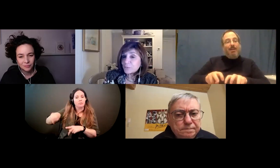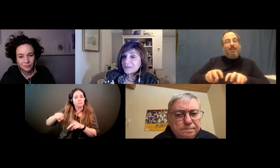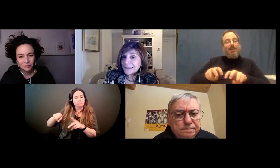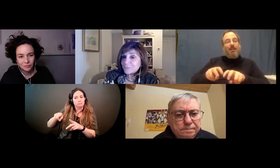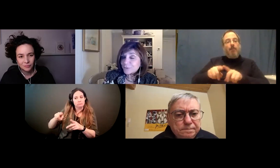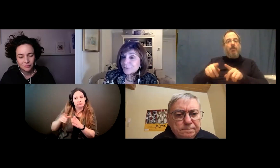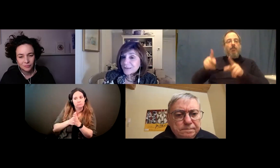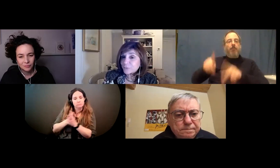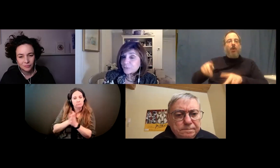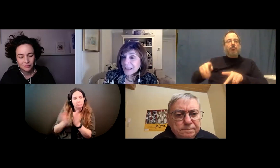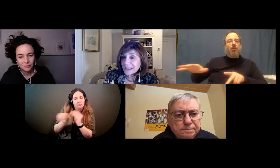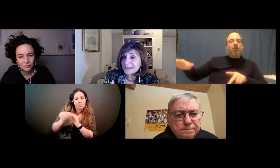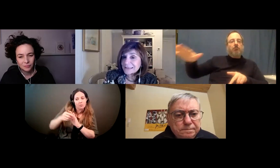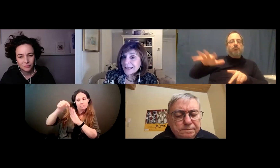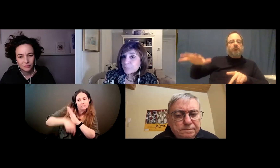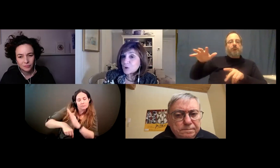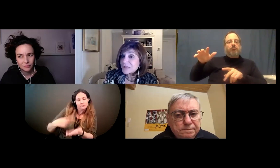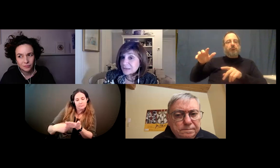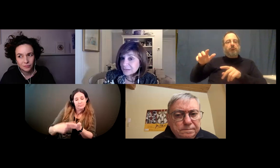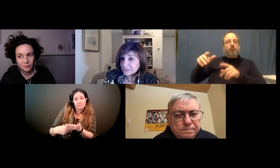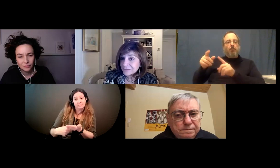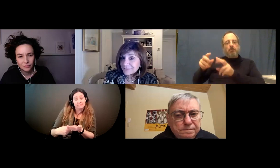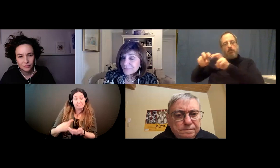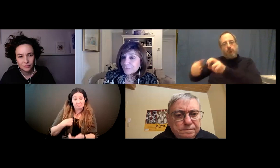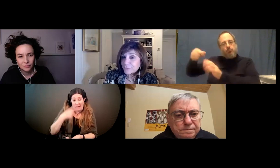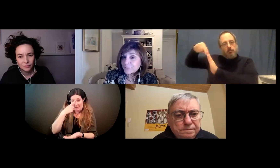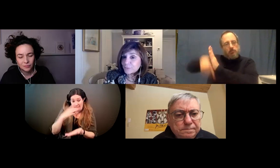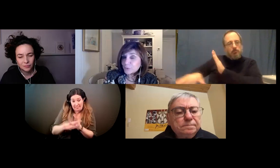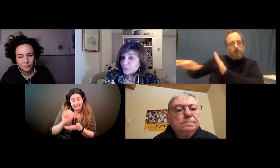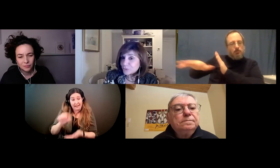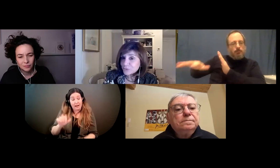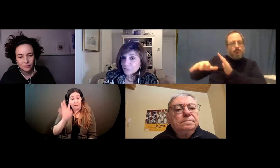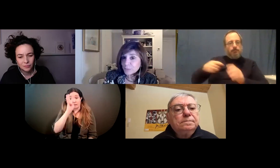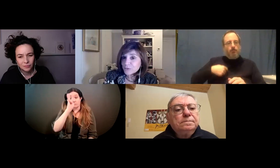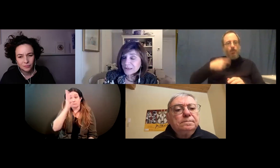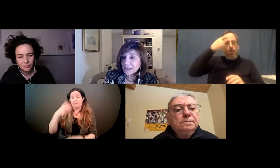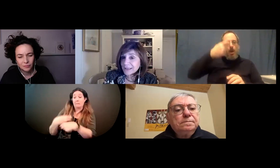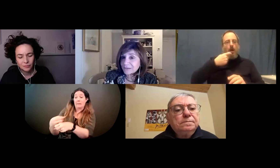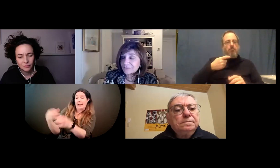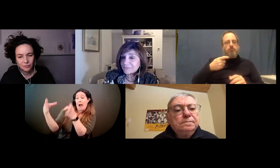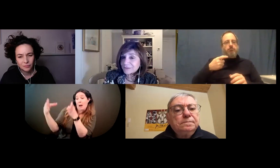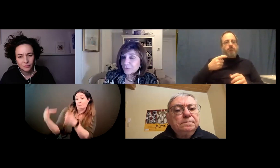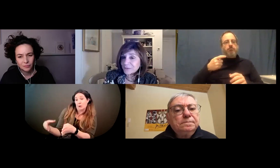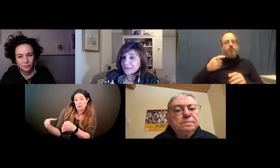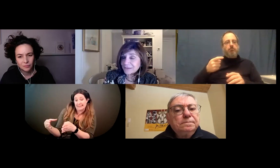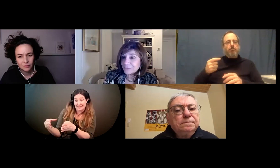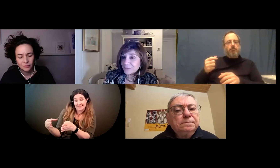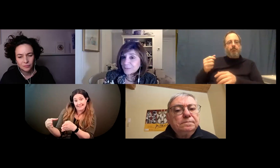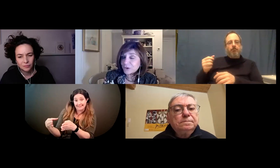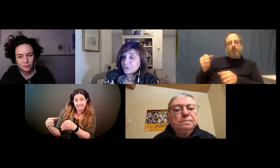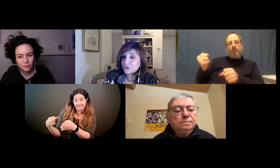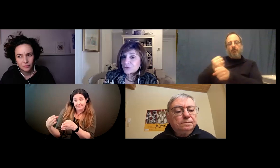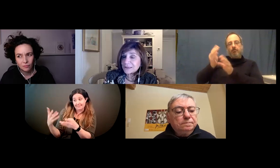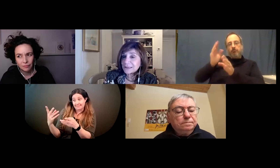I don't believe that you can ever create a person from computers, or a person like,